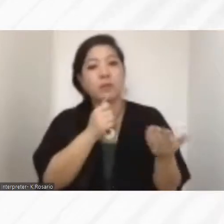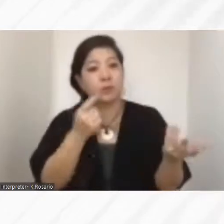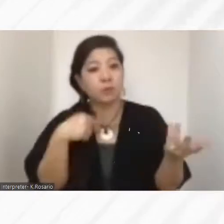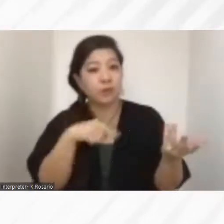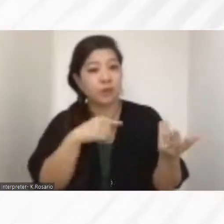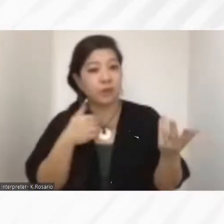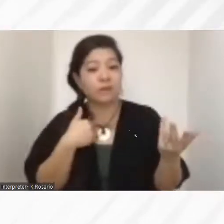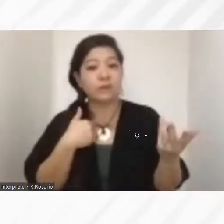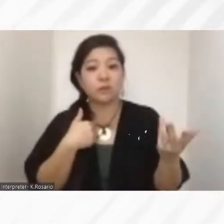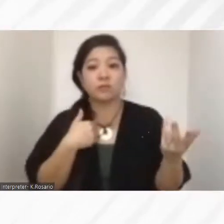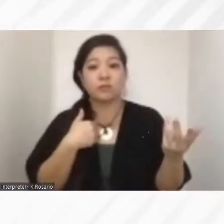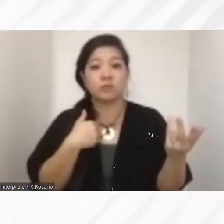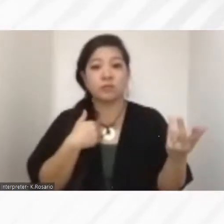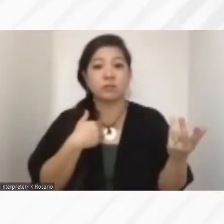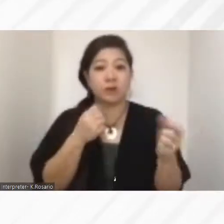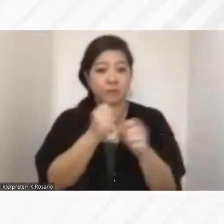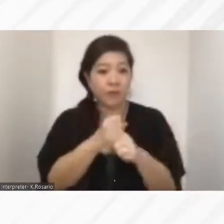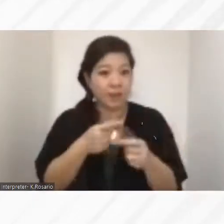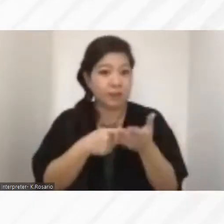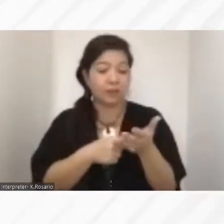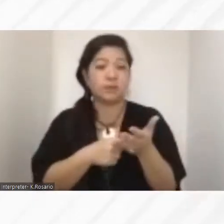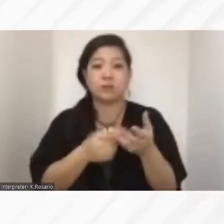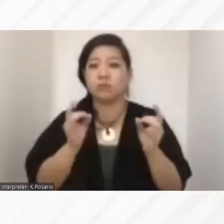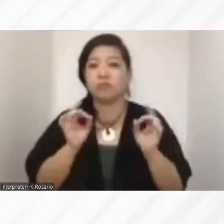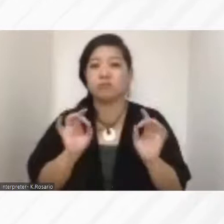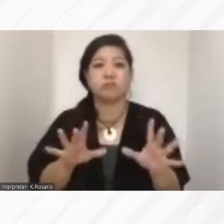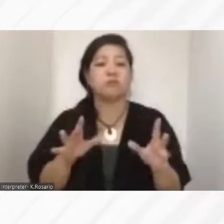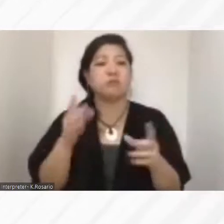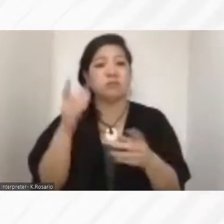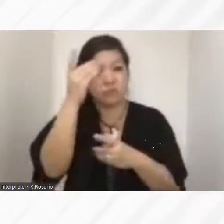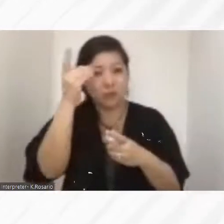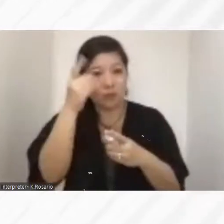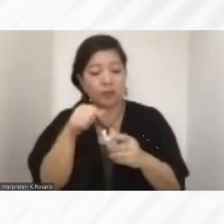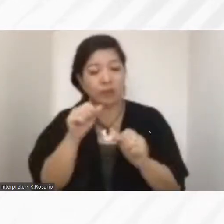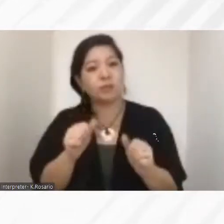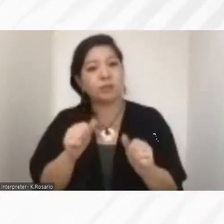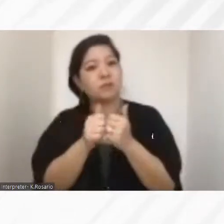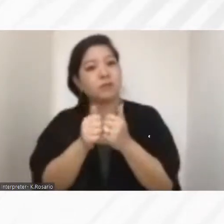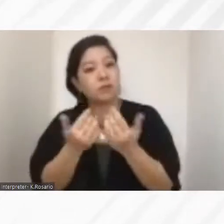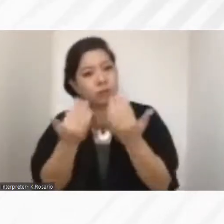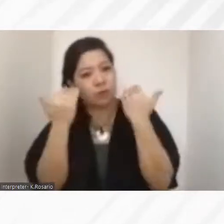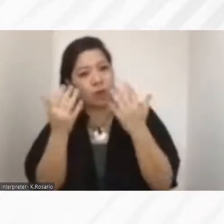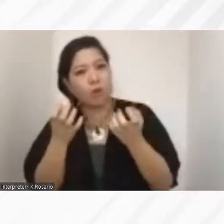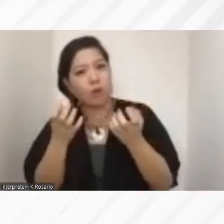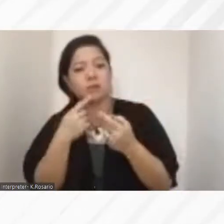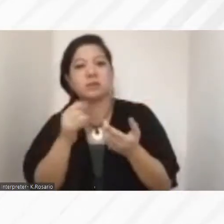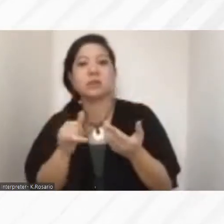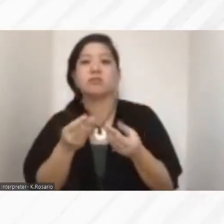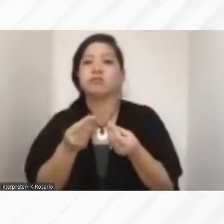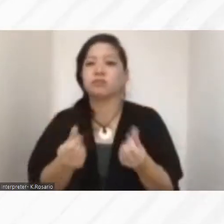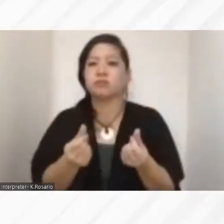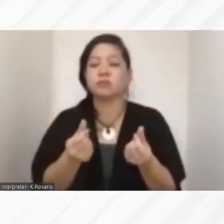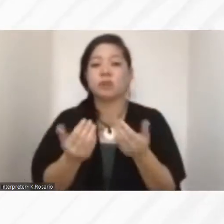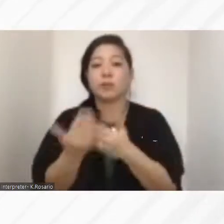this horrible disease, and only together then we can overcome it. And I just want to say that you being here this